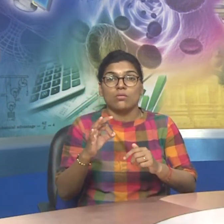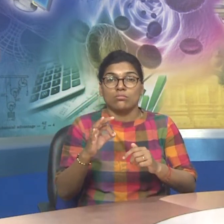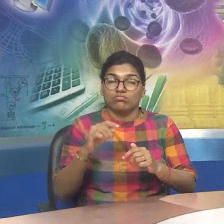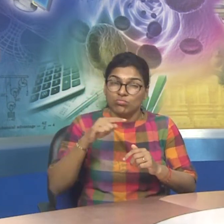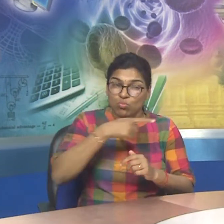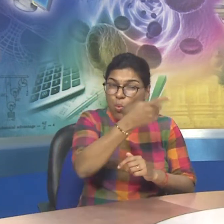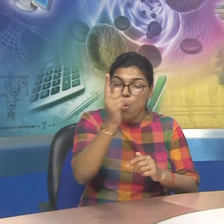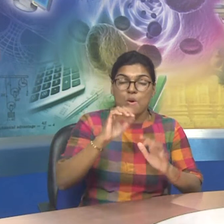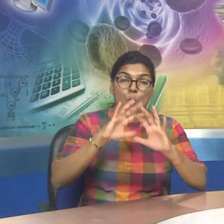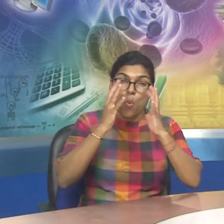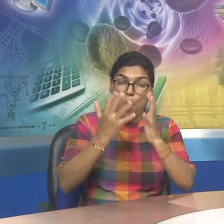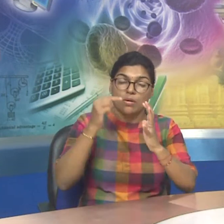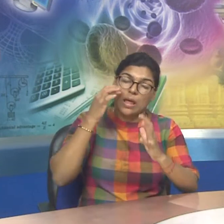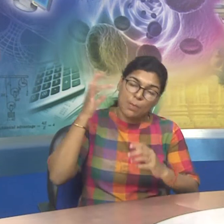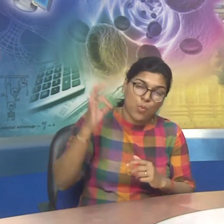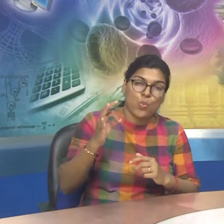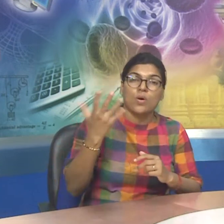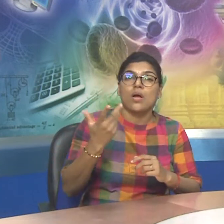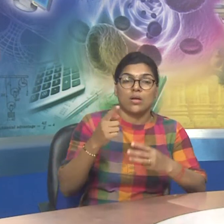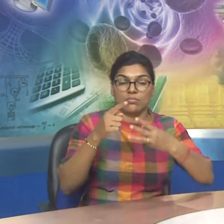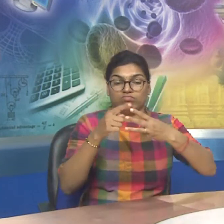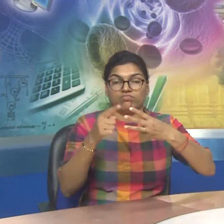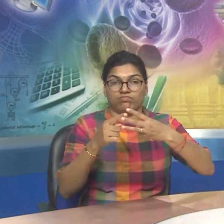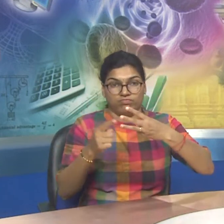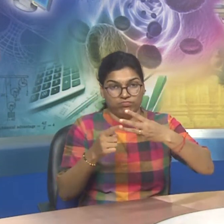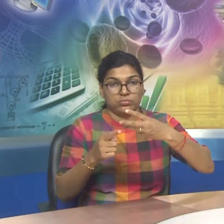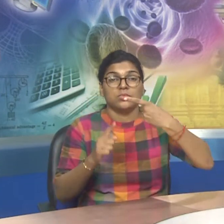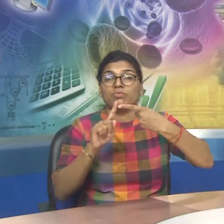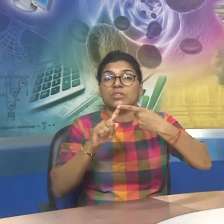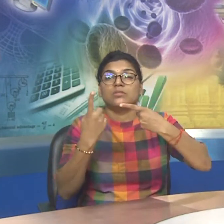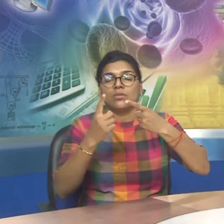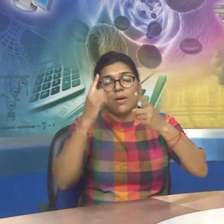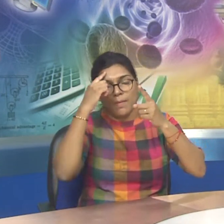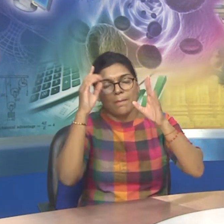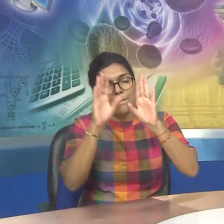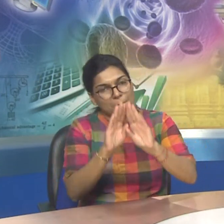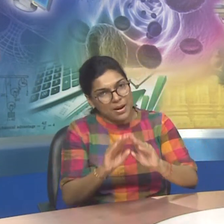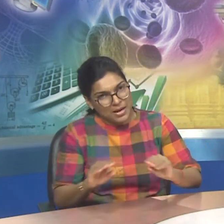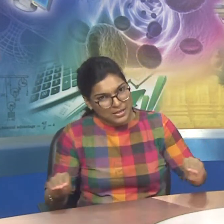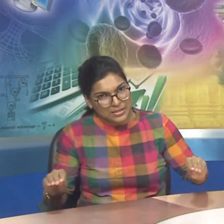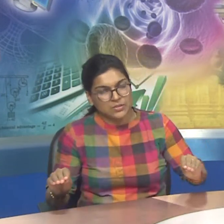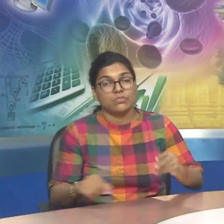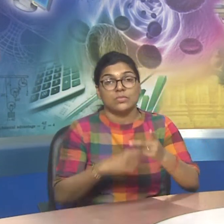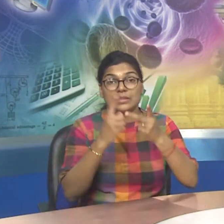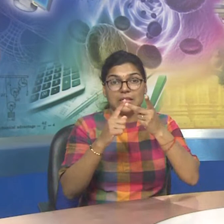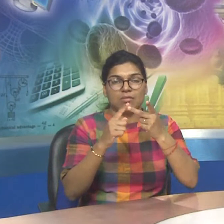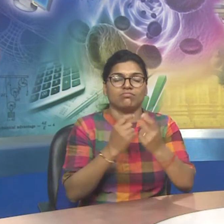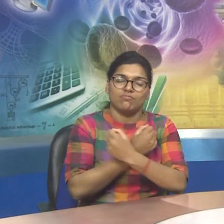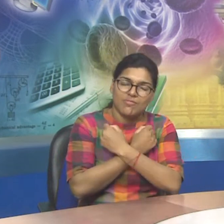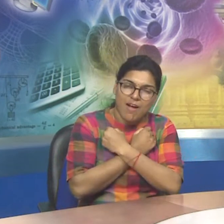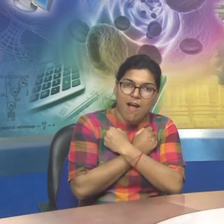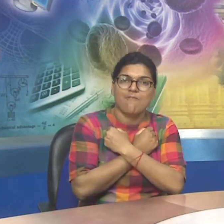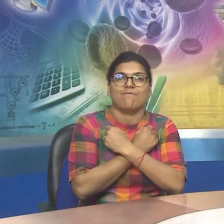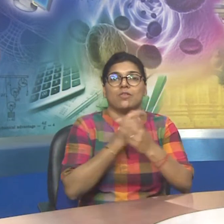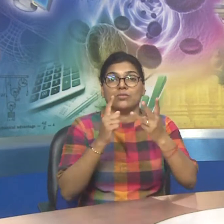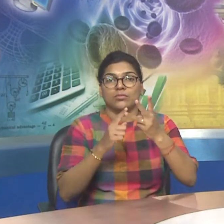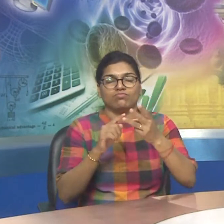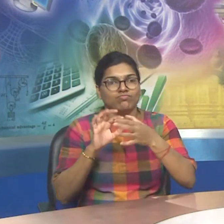A world in which there is peace, love and friendship is the essential need of the